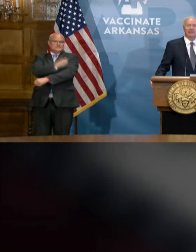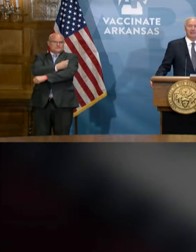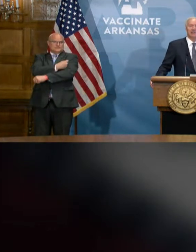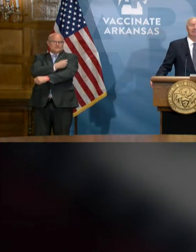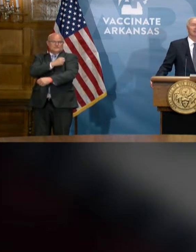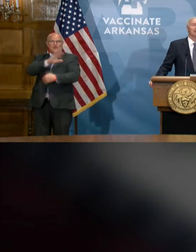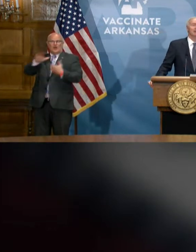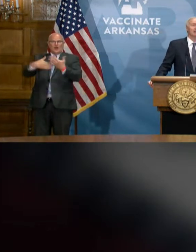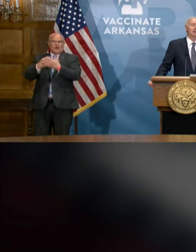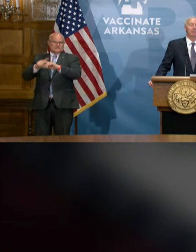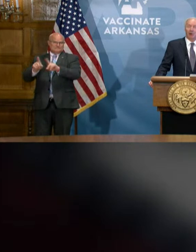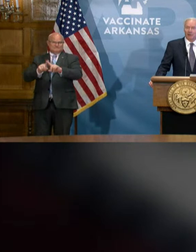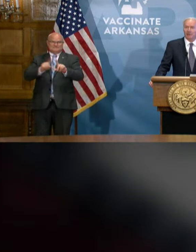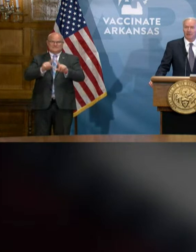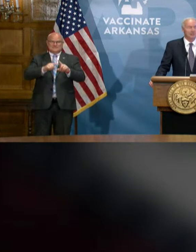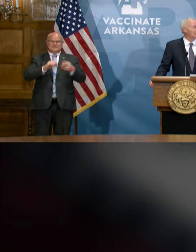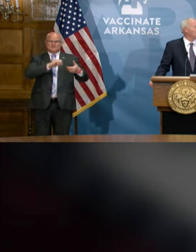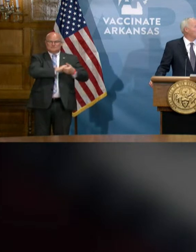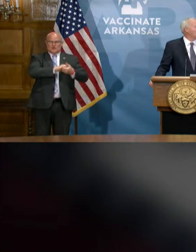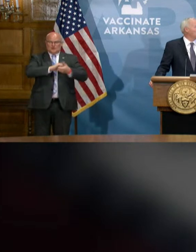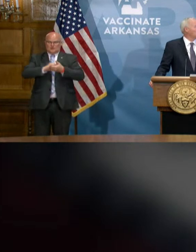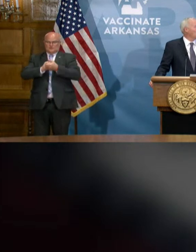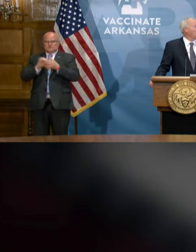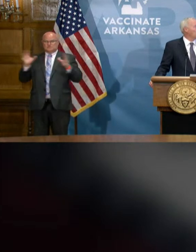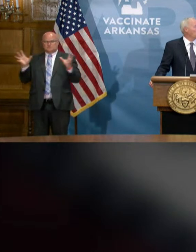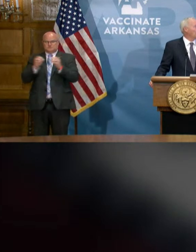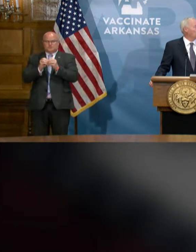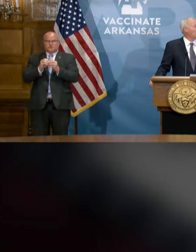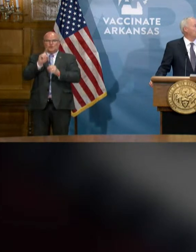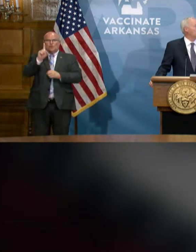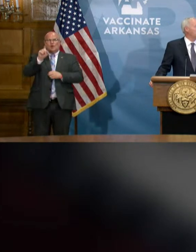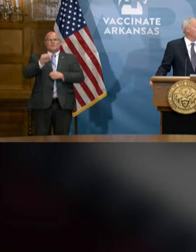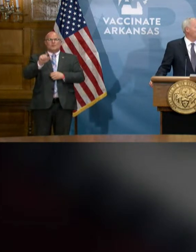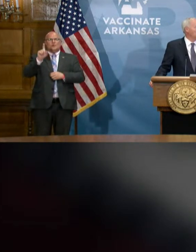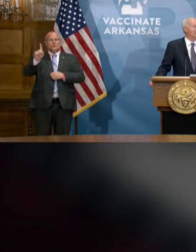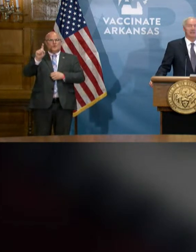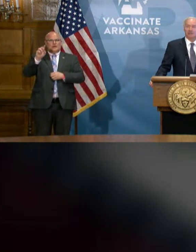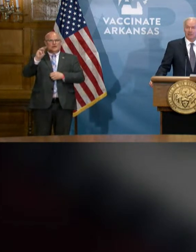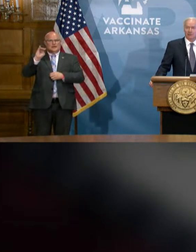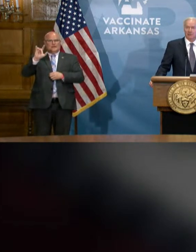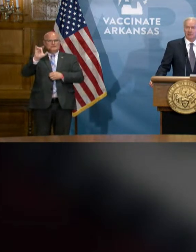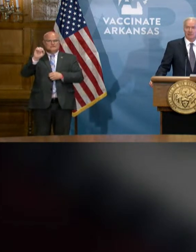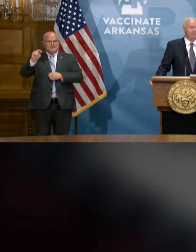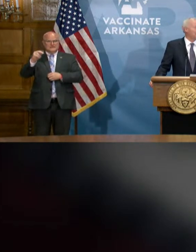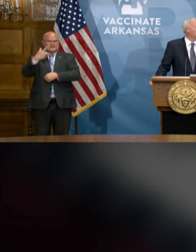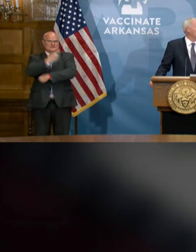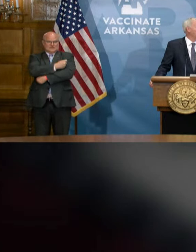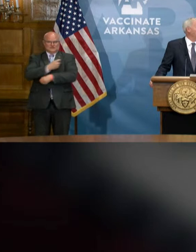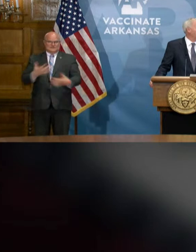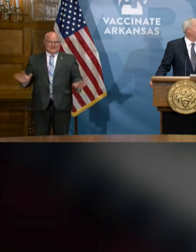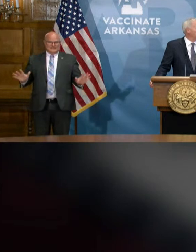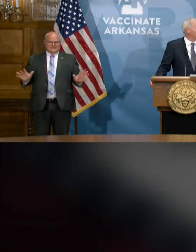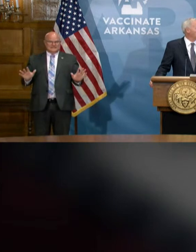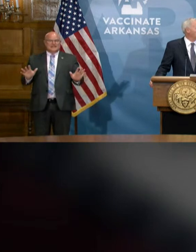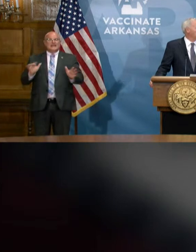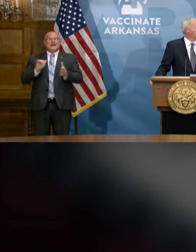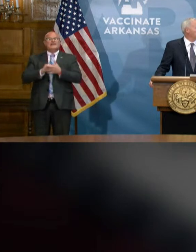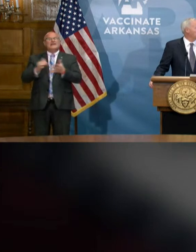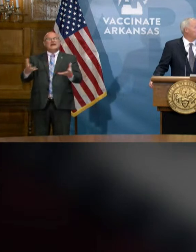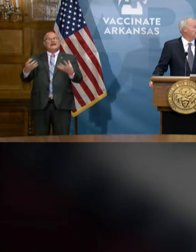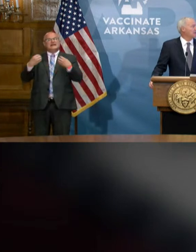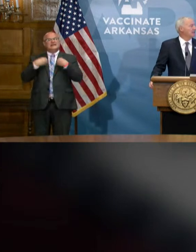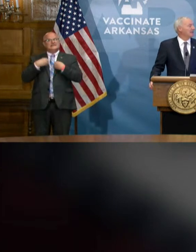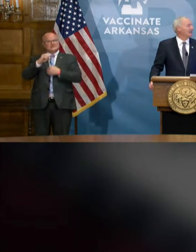all of these different partners is 1.1 million doses. And that gives us